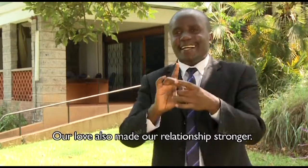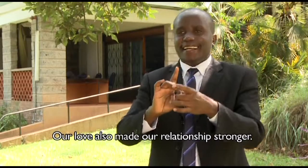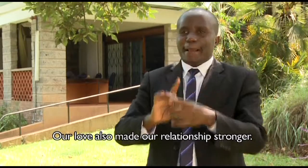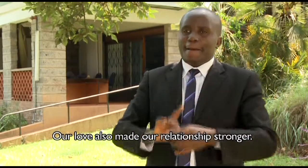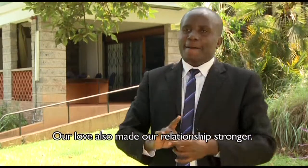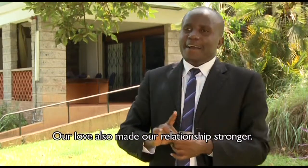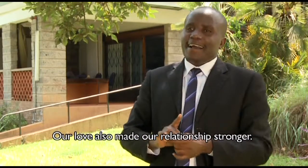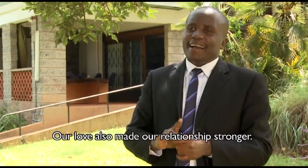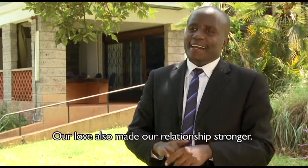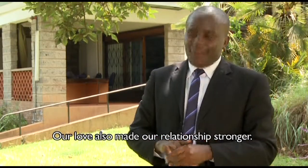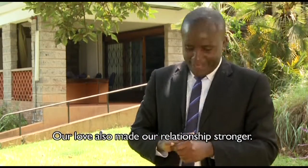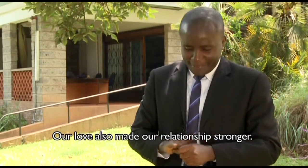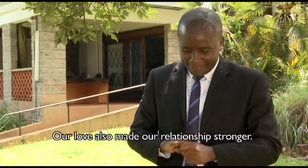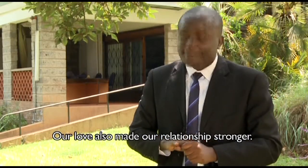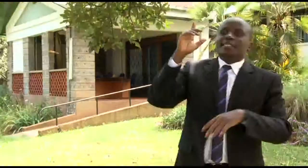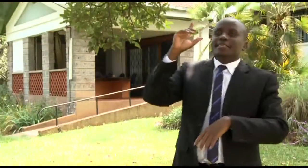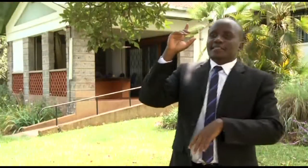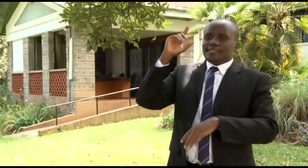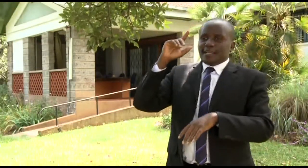also made our relationship stronger.